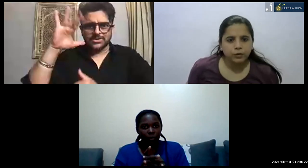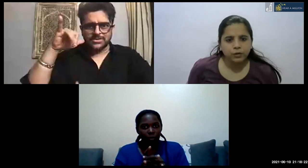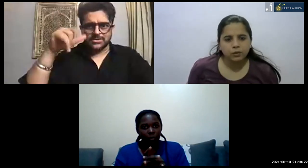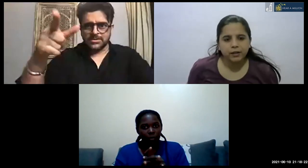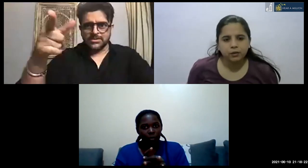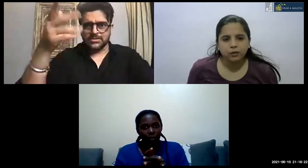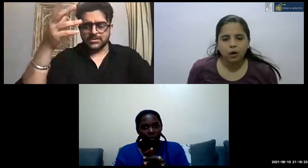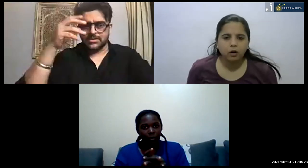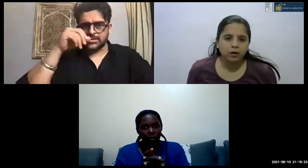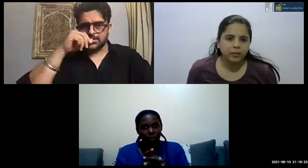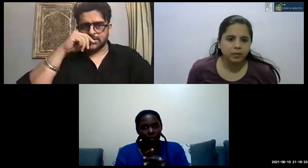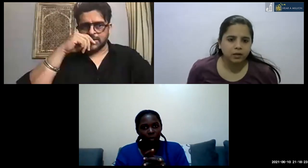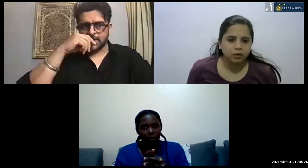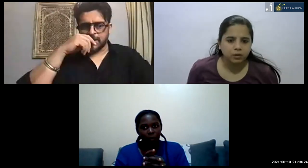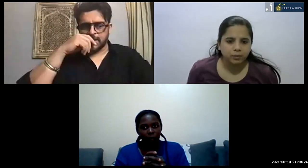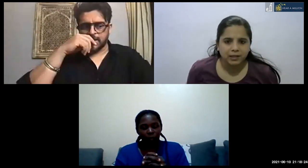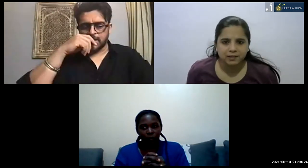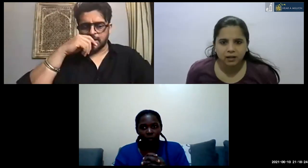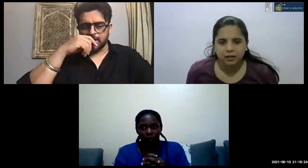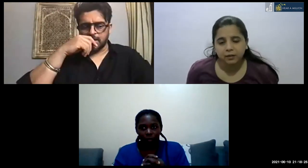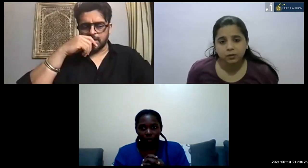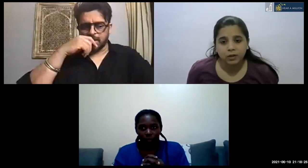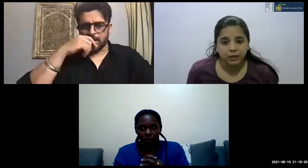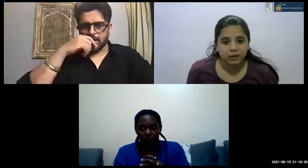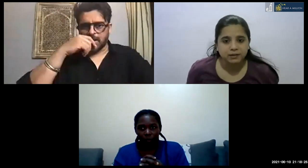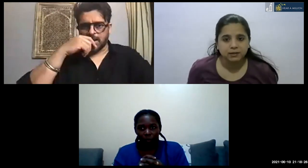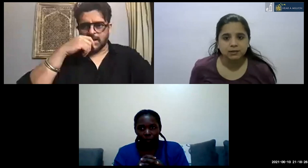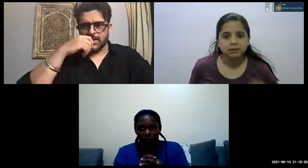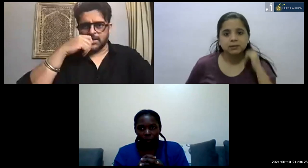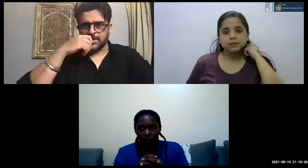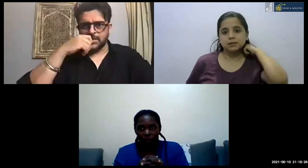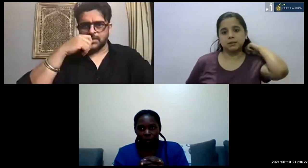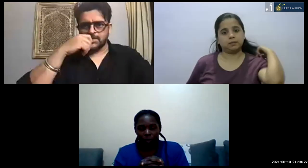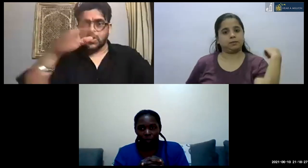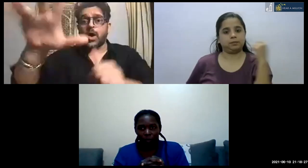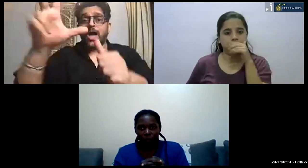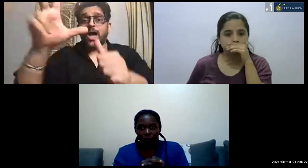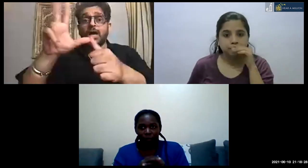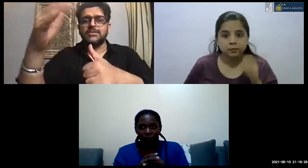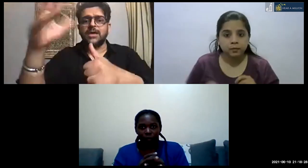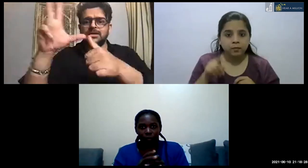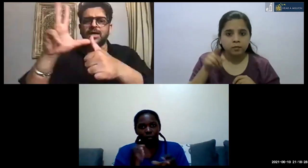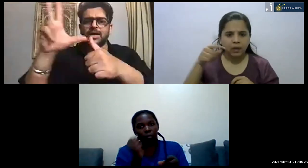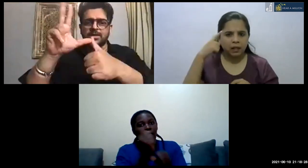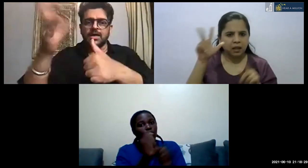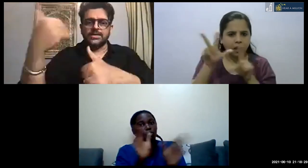Ankit, would you like to, or maybe Dr. Melissa, anyone would like to answer? Yeah, Ankit is there.